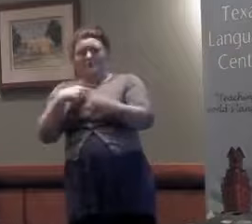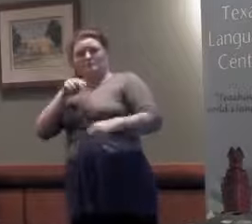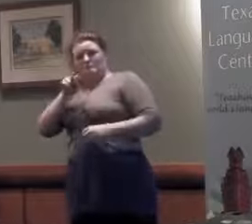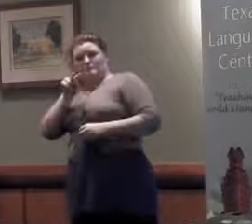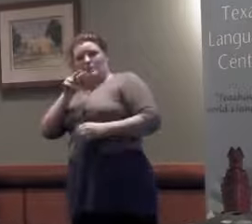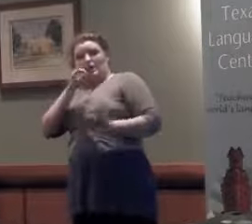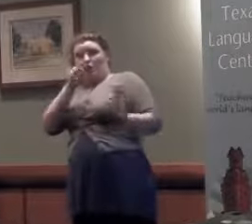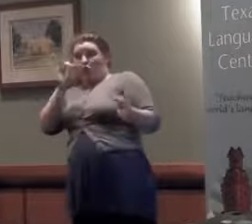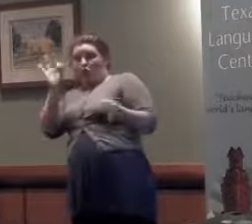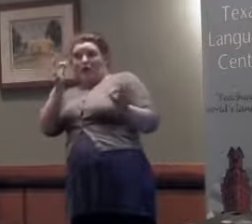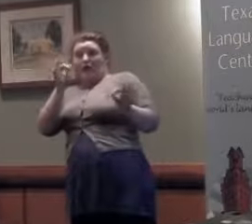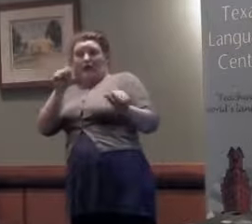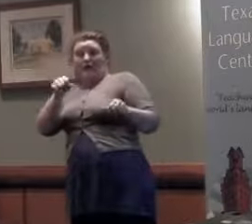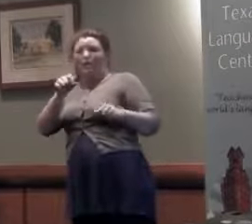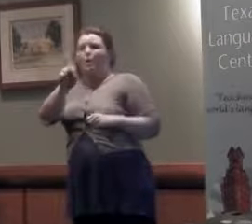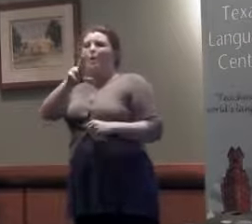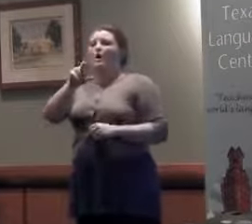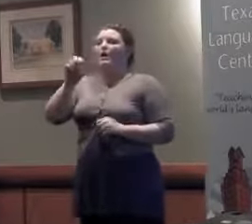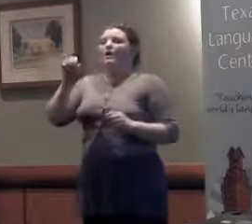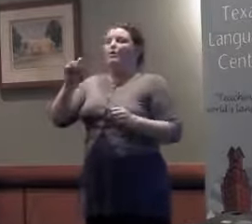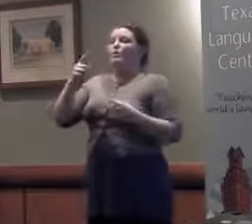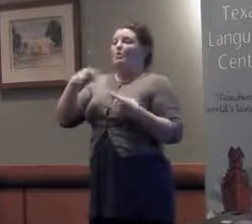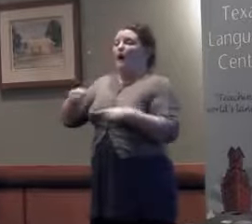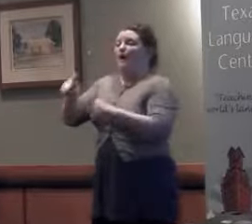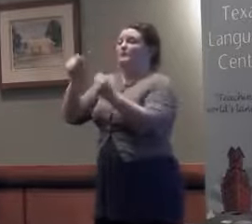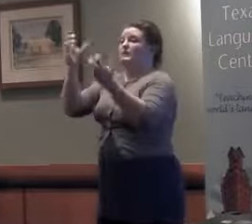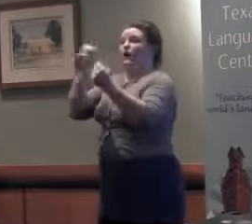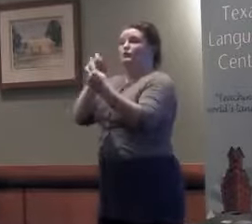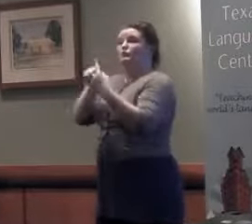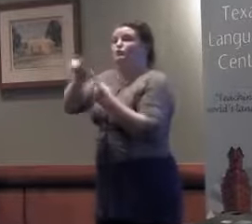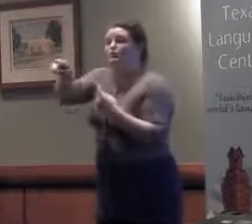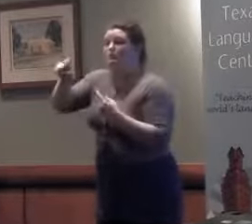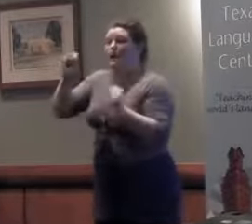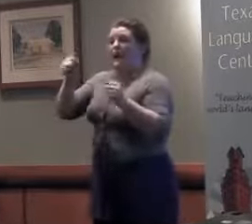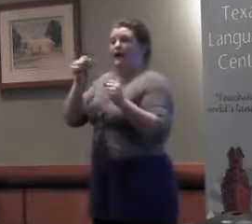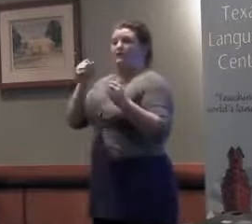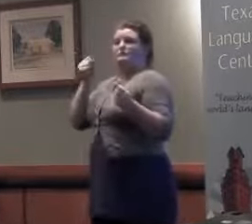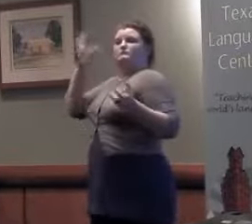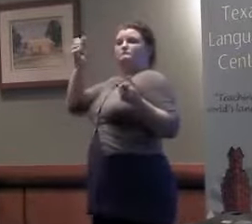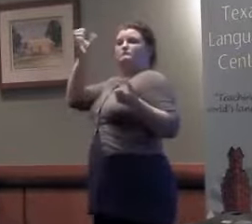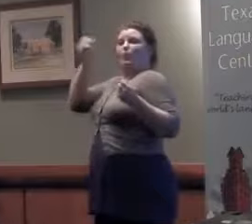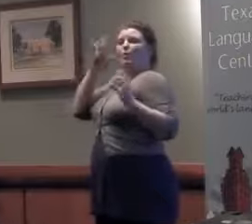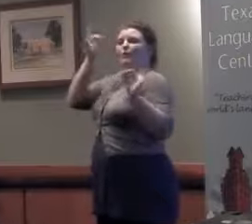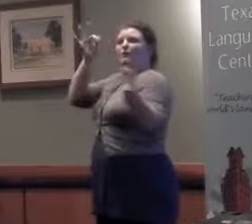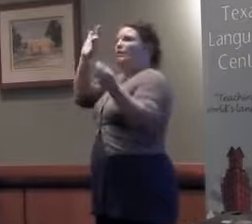signer is signing to you, can they look away or do they have to look at you all the time?